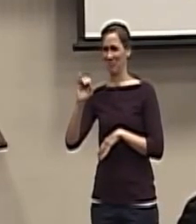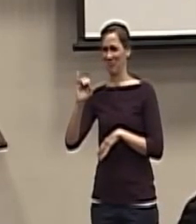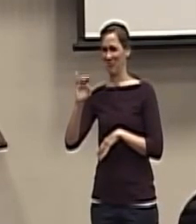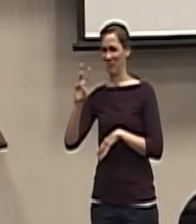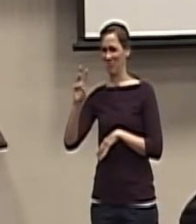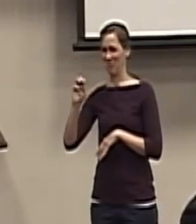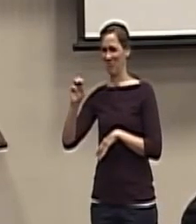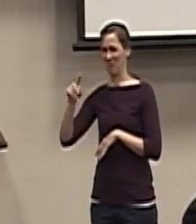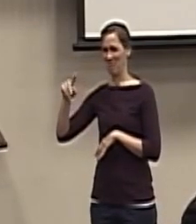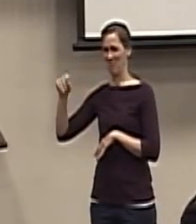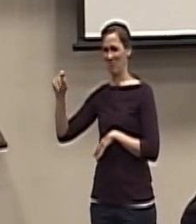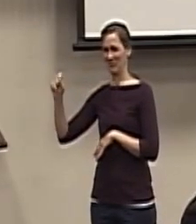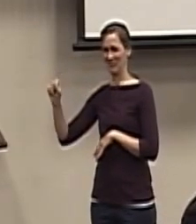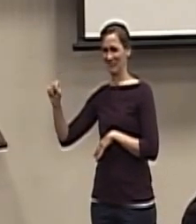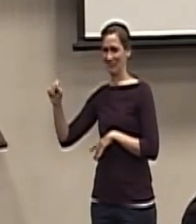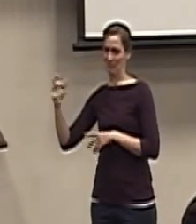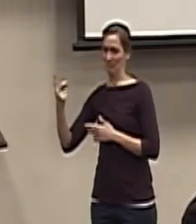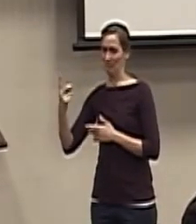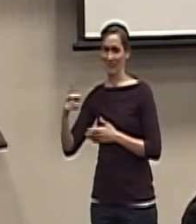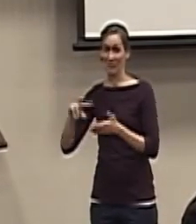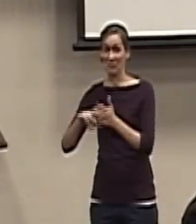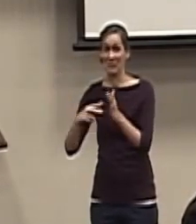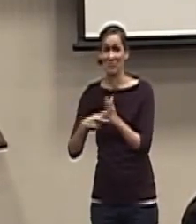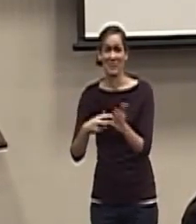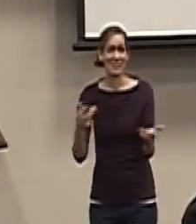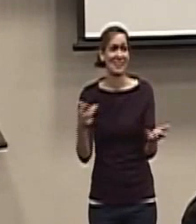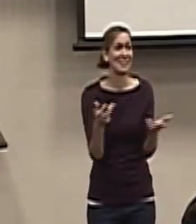what are you laughing at?